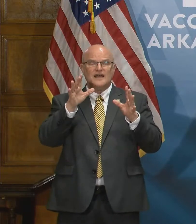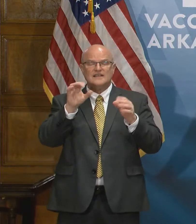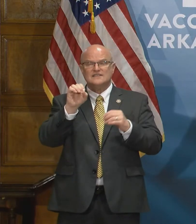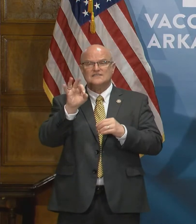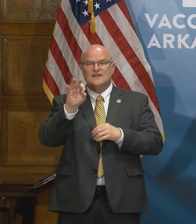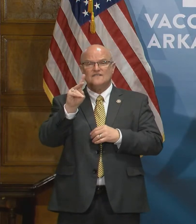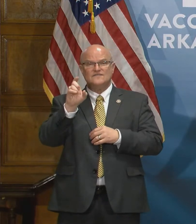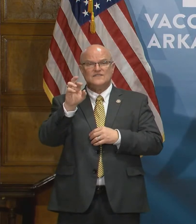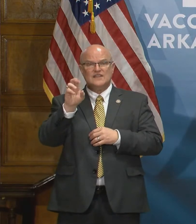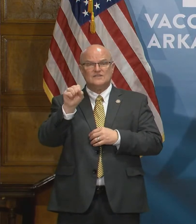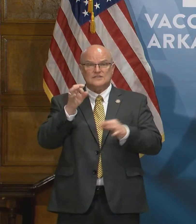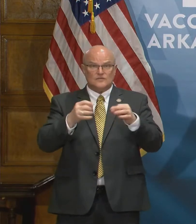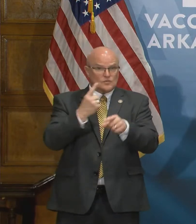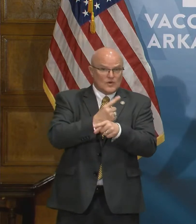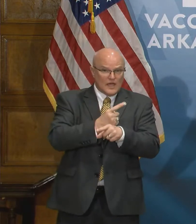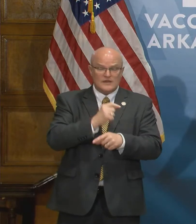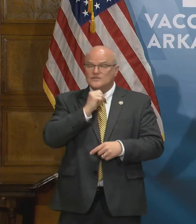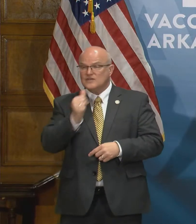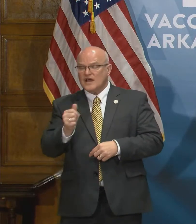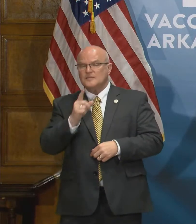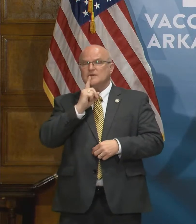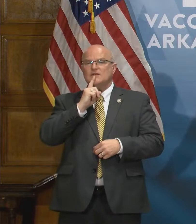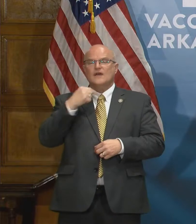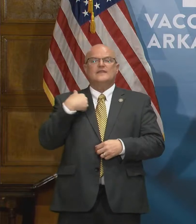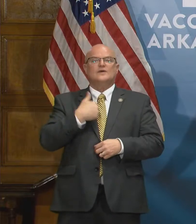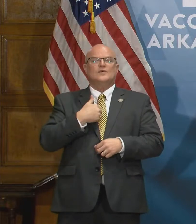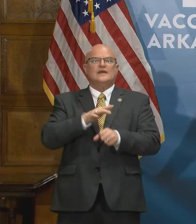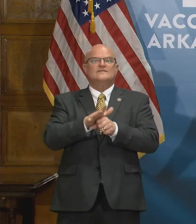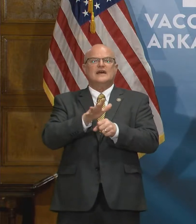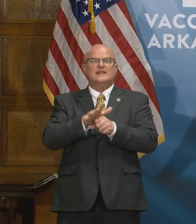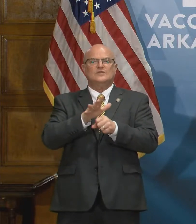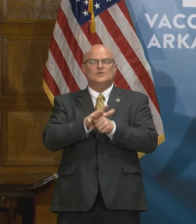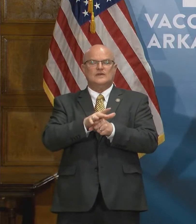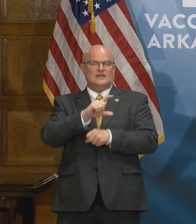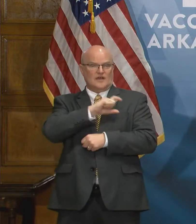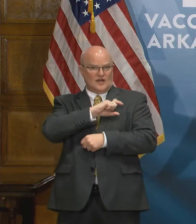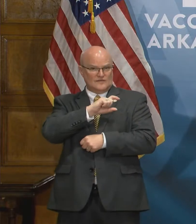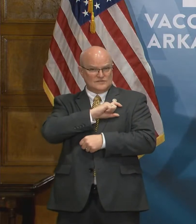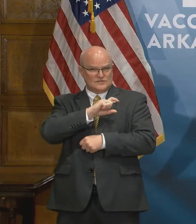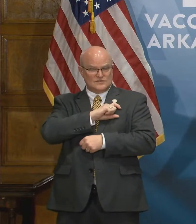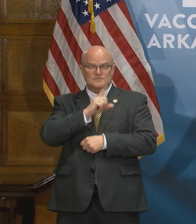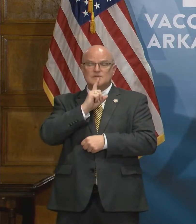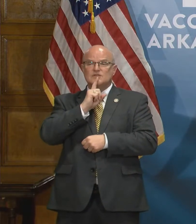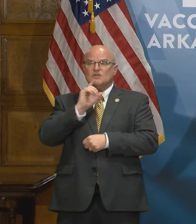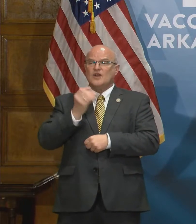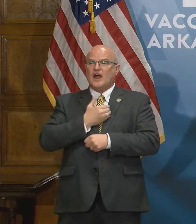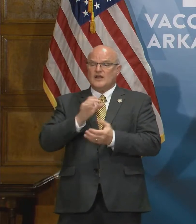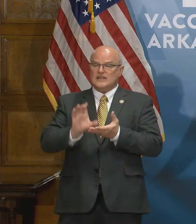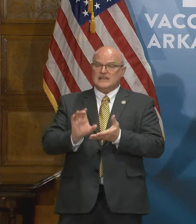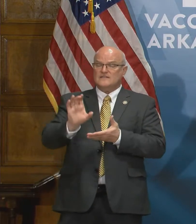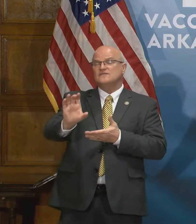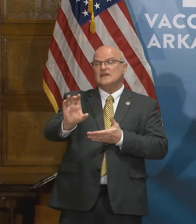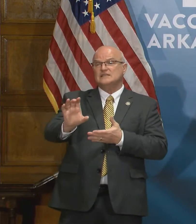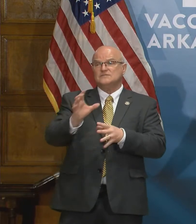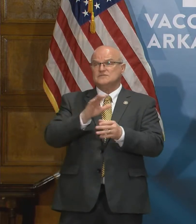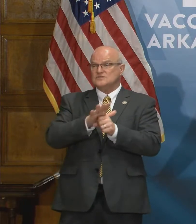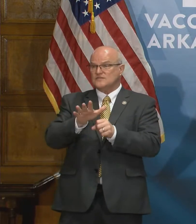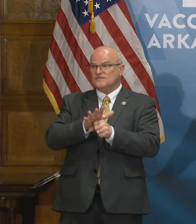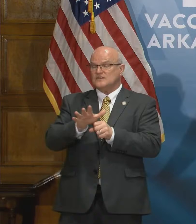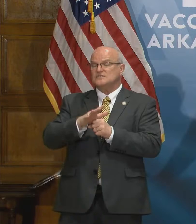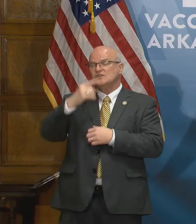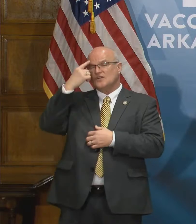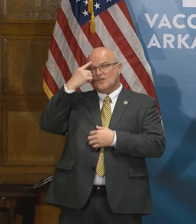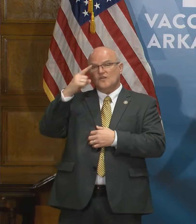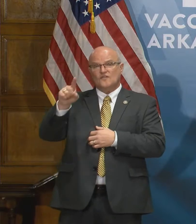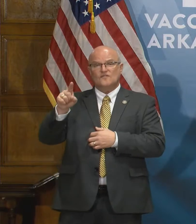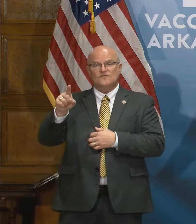we're getting that right, making sure that we have adequate parole officers, making sure our investments are sufficient